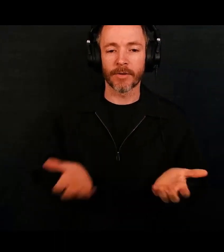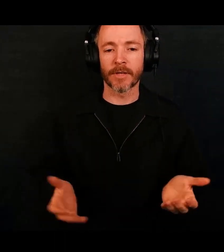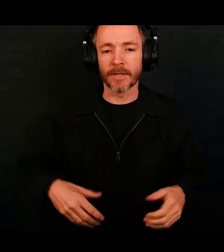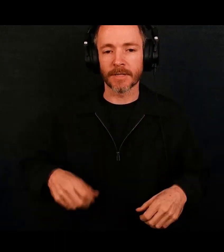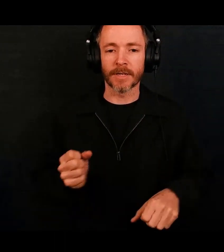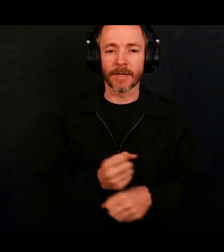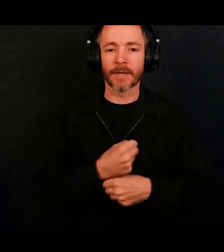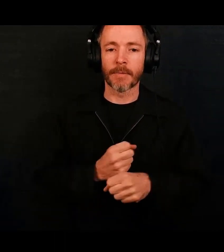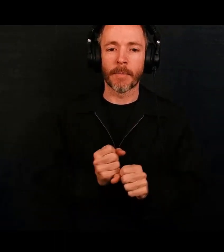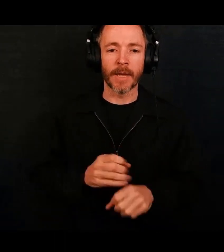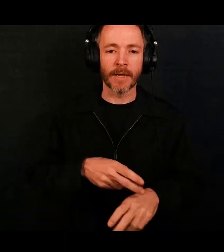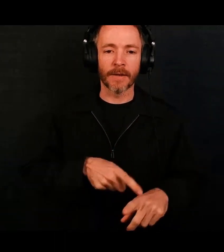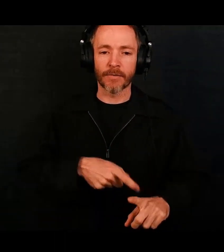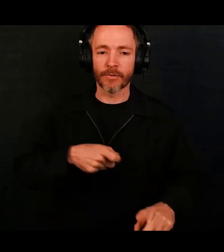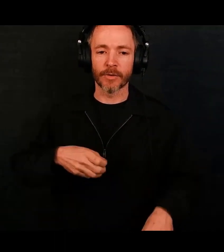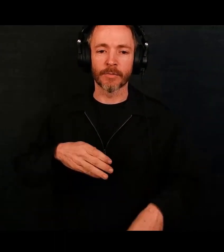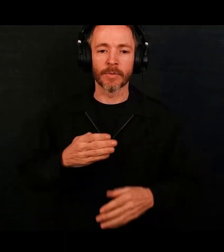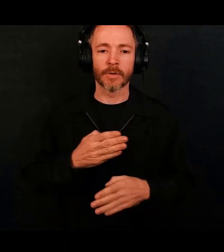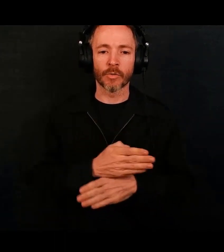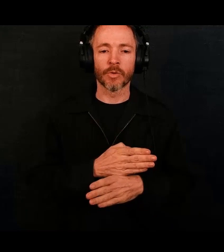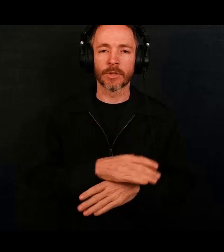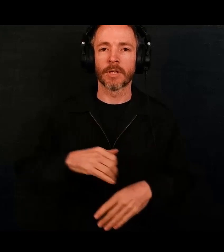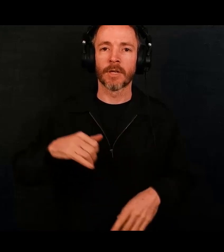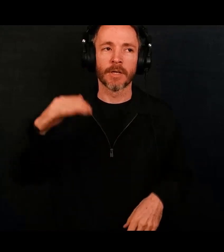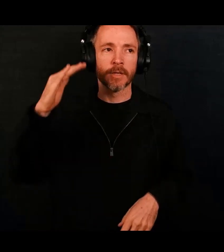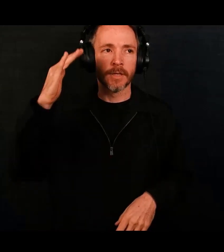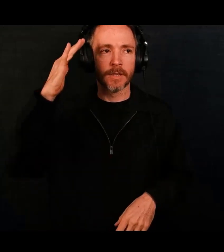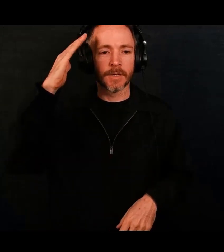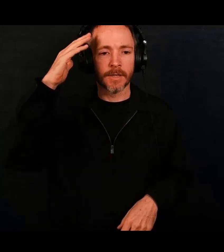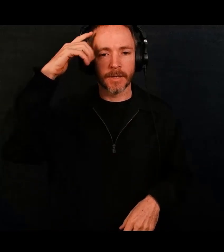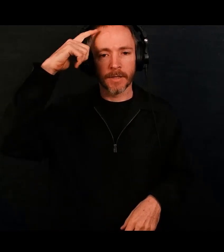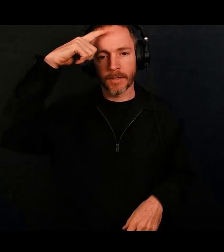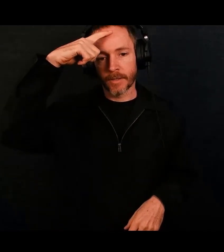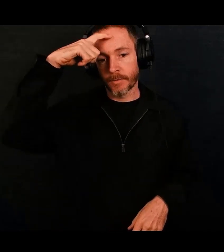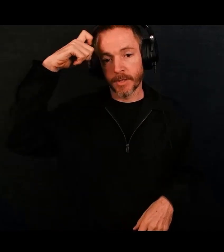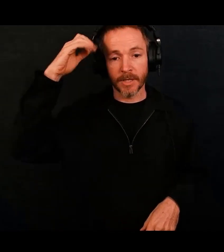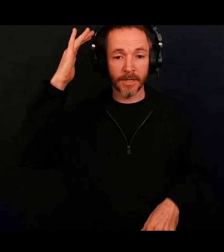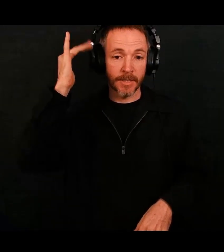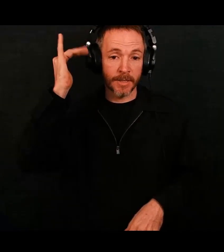So everything is like made from wood,